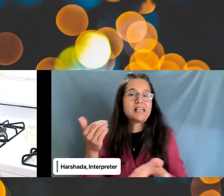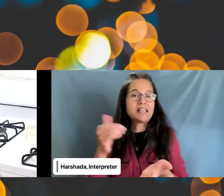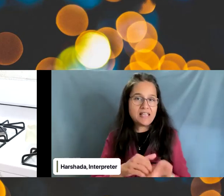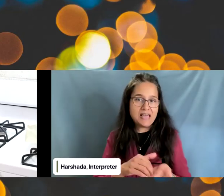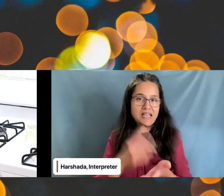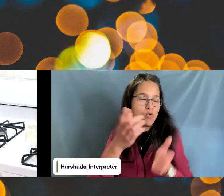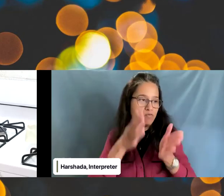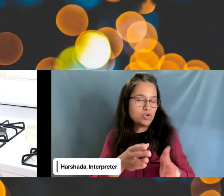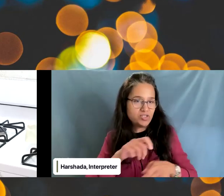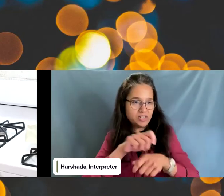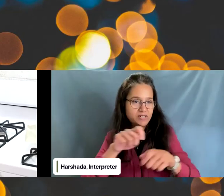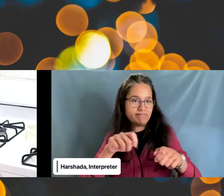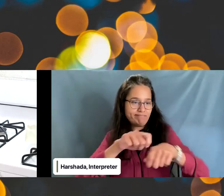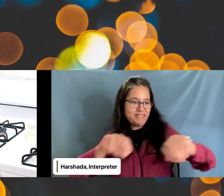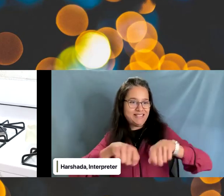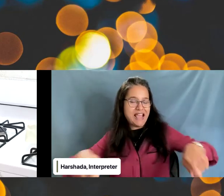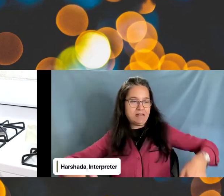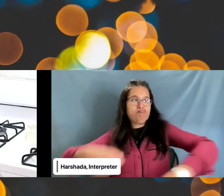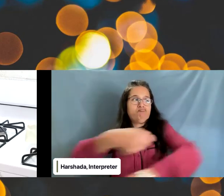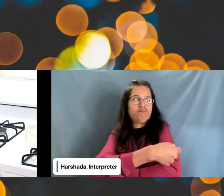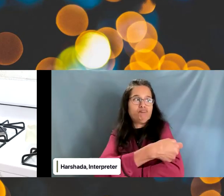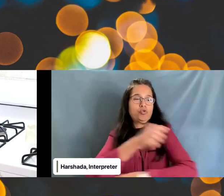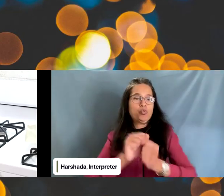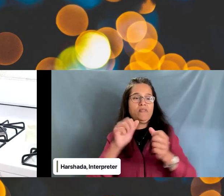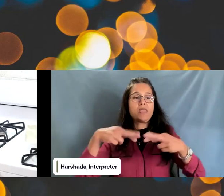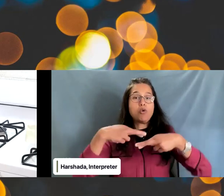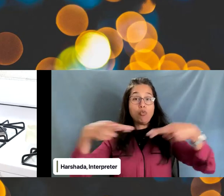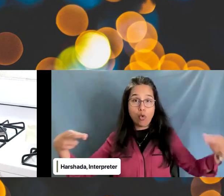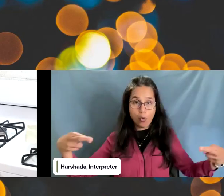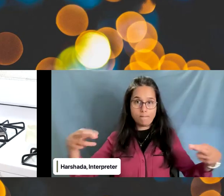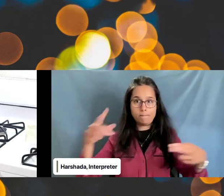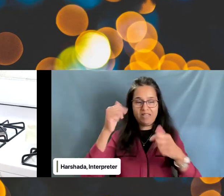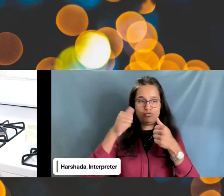rope because he keeps wanting to run into the sea. Probably to make love to it, which,